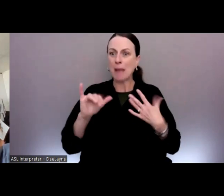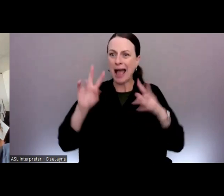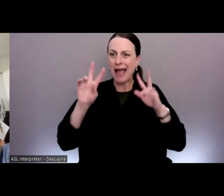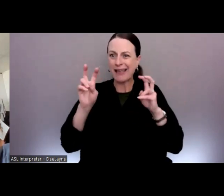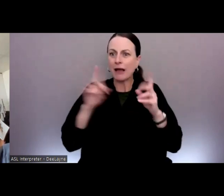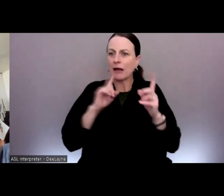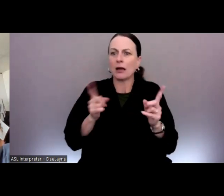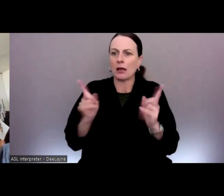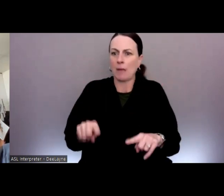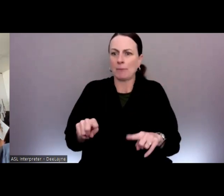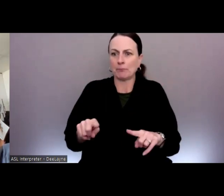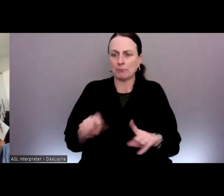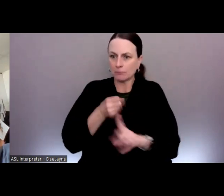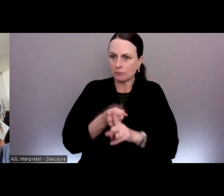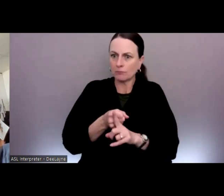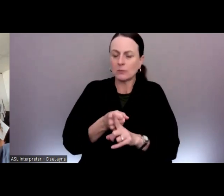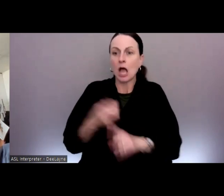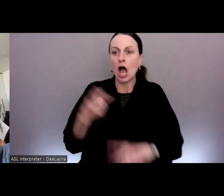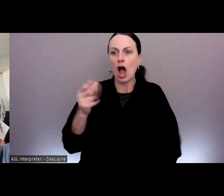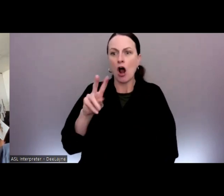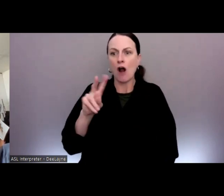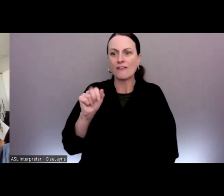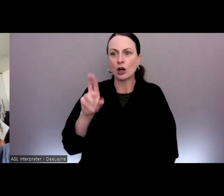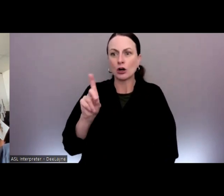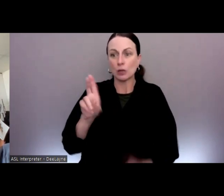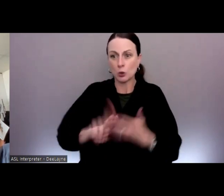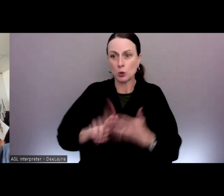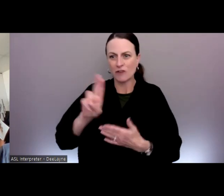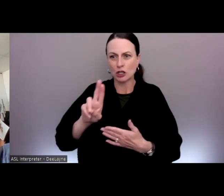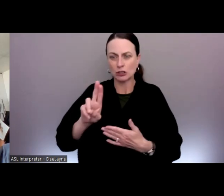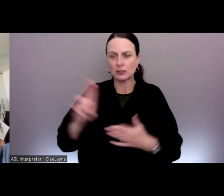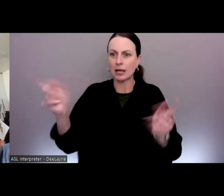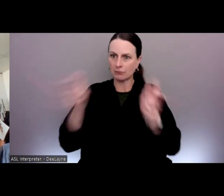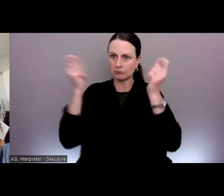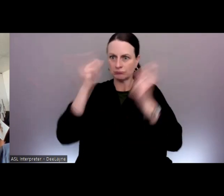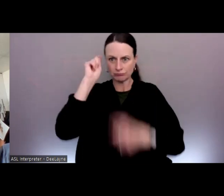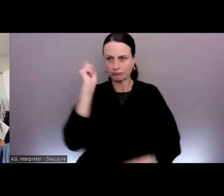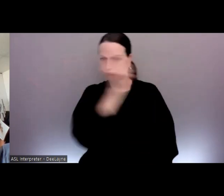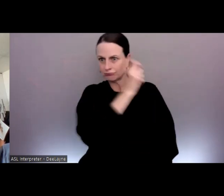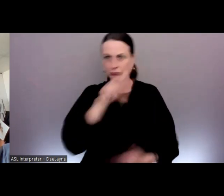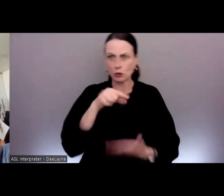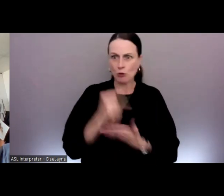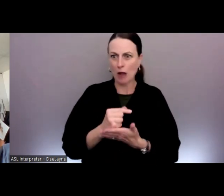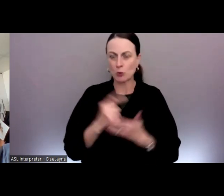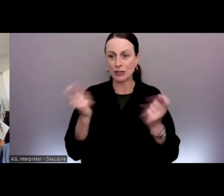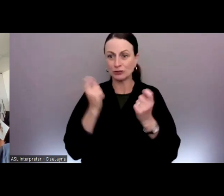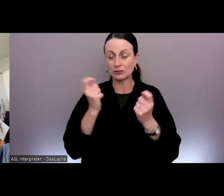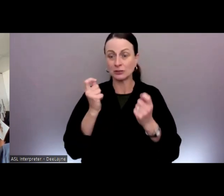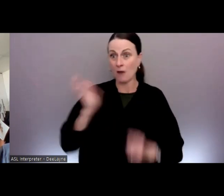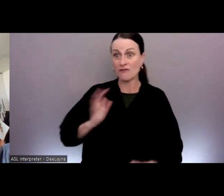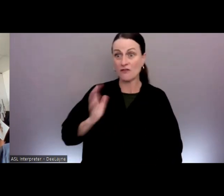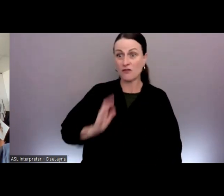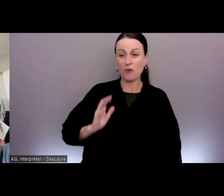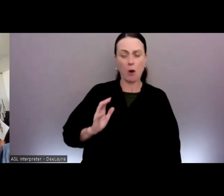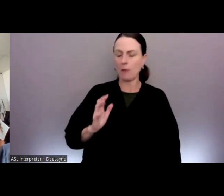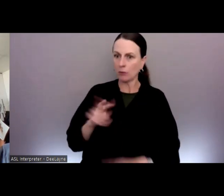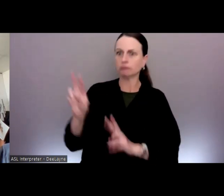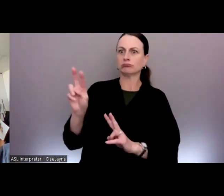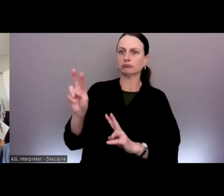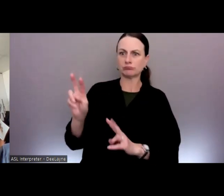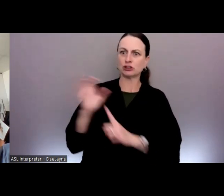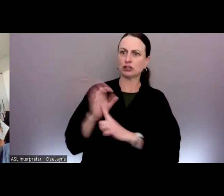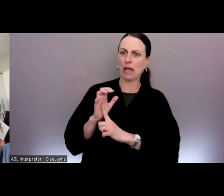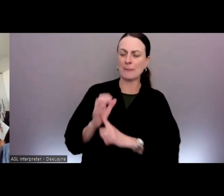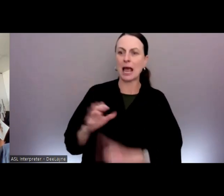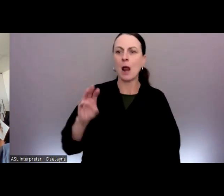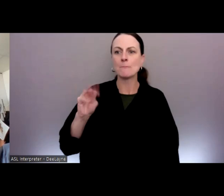incident that occurred at the Harvard University commencement ceremony, when former heavyweight boxing champion Muhammad Ali was